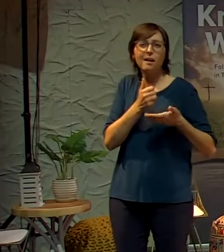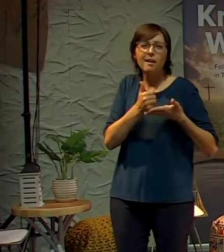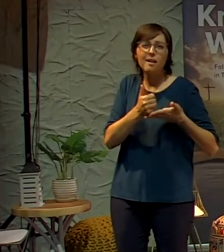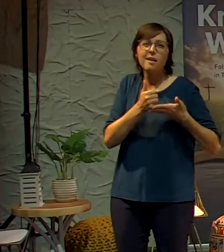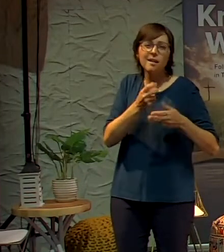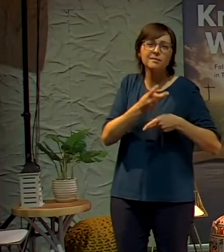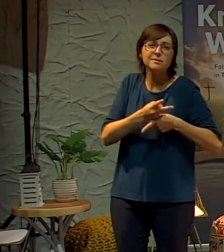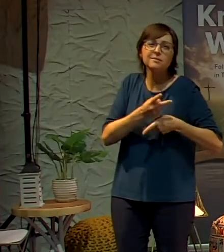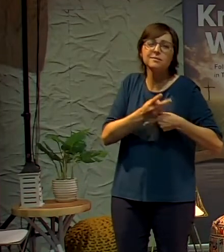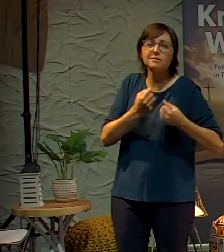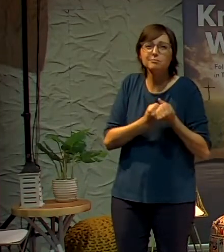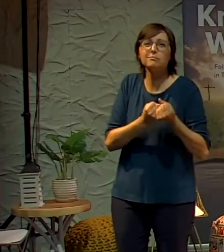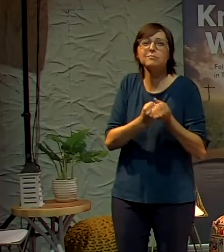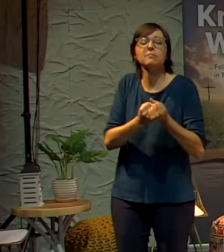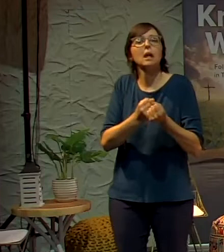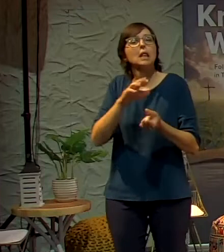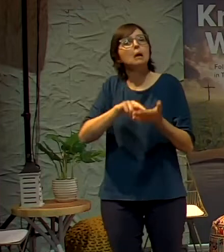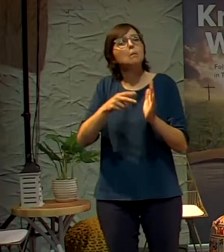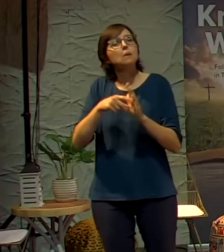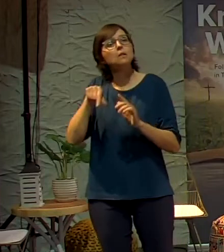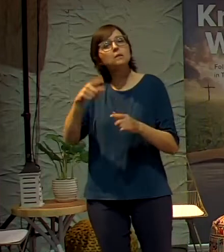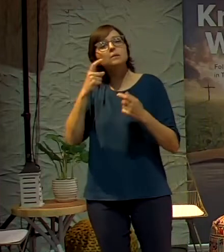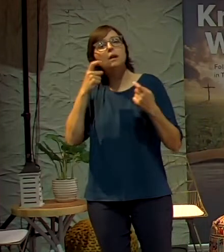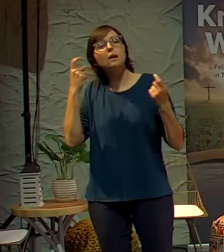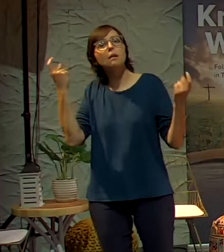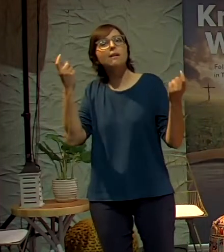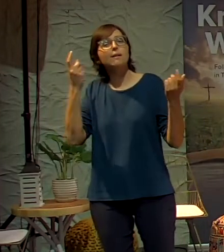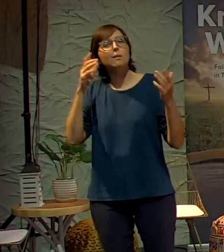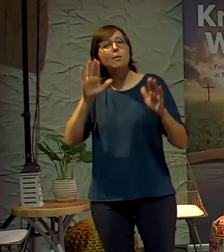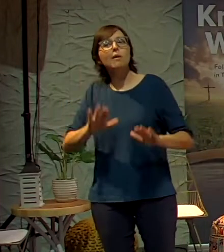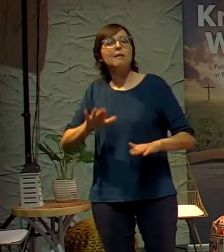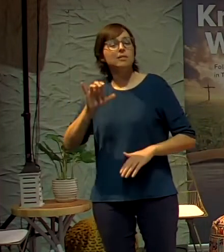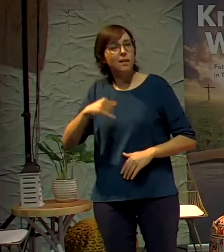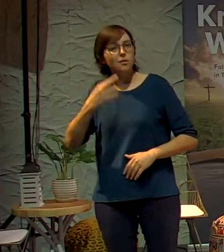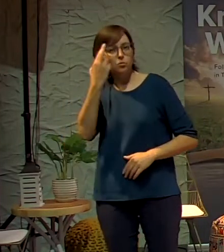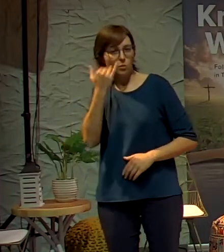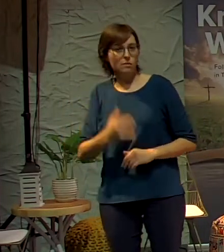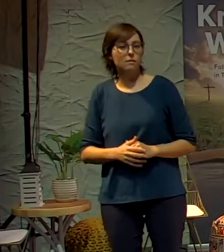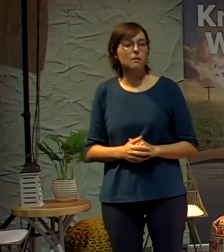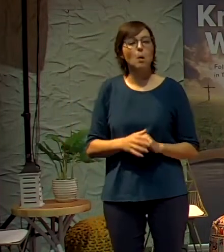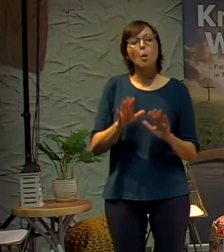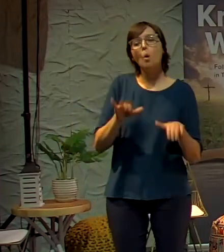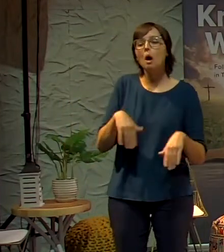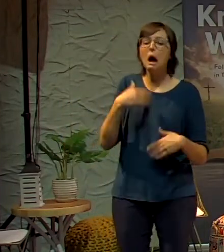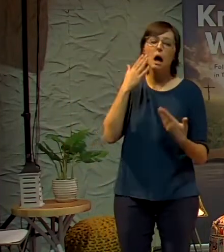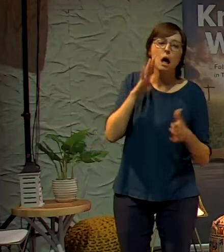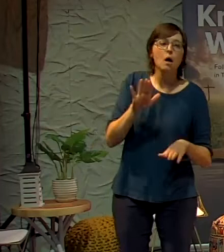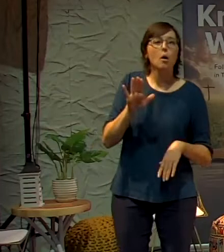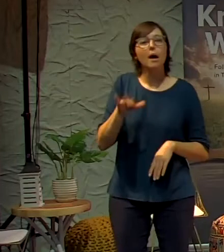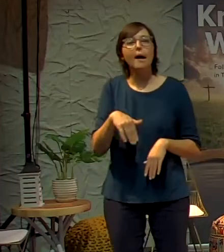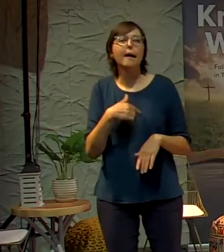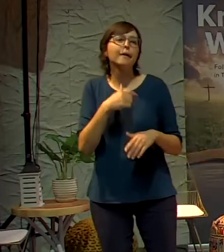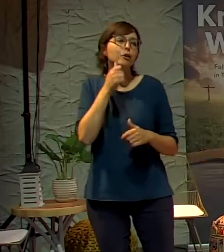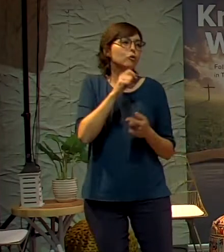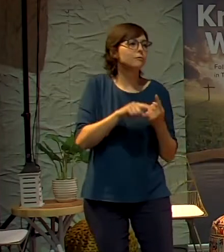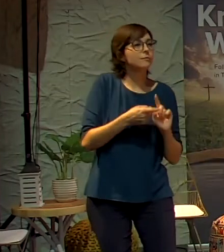That's what made the celebration wonderful. It was not just two people who were like, well, I'll let you know. Hey, I have a girlfriend. Now I have a